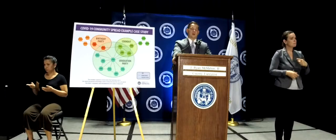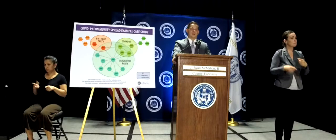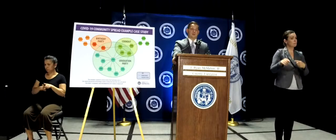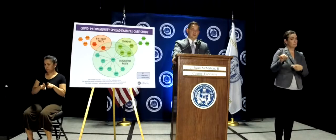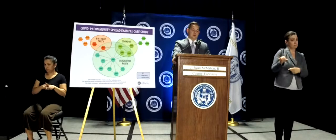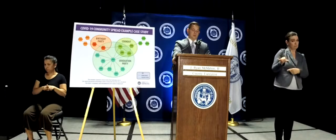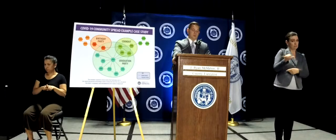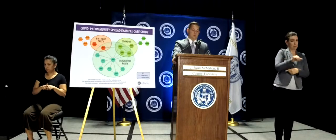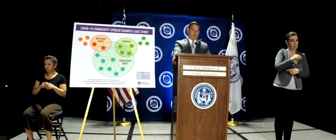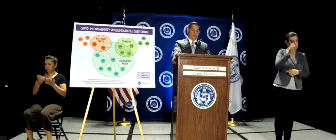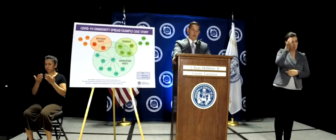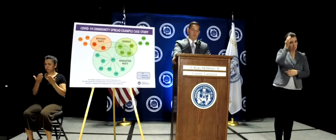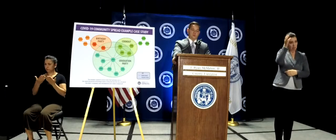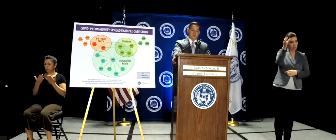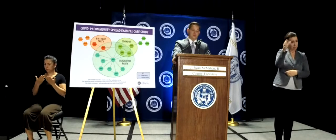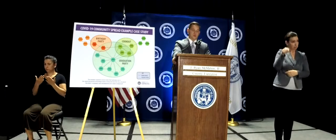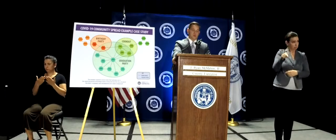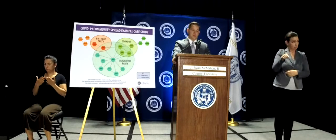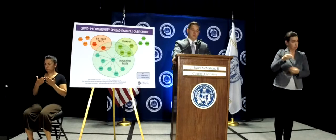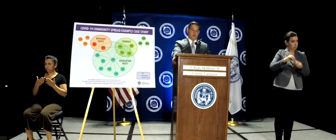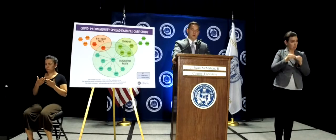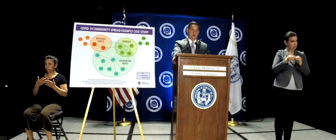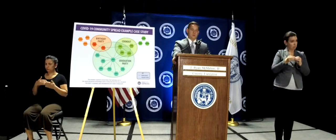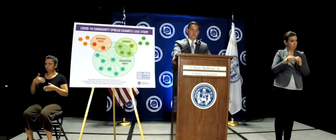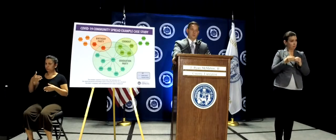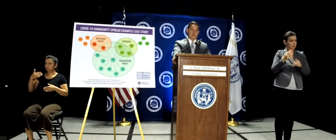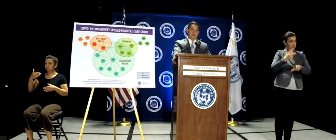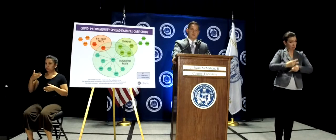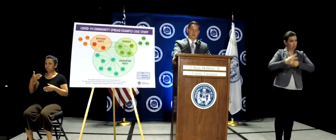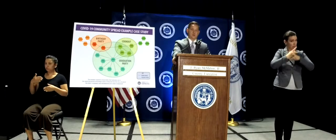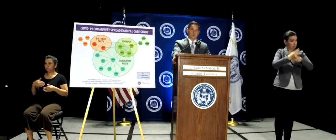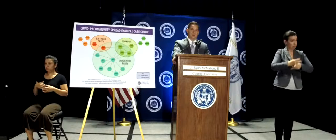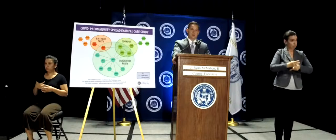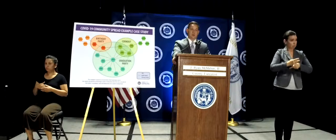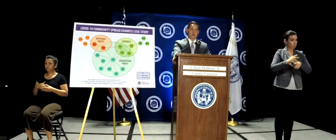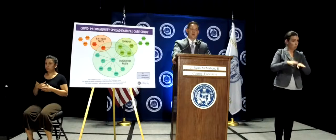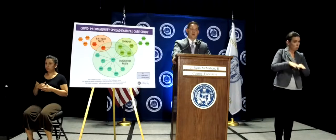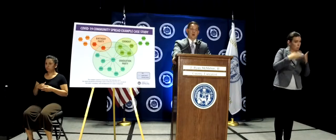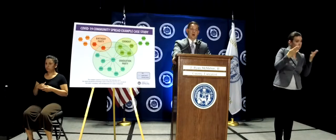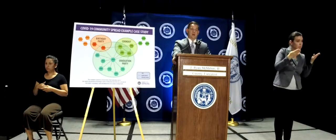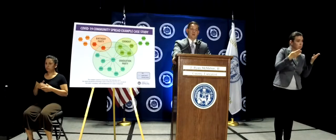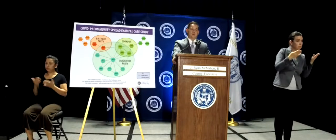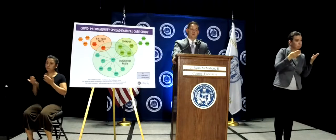I think so. I think we're well positioned for schools. We had a call with the superintendents last week,